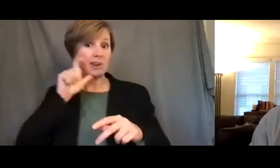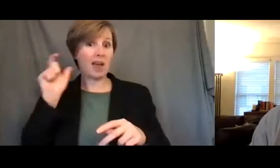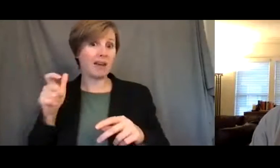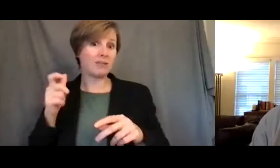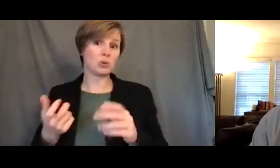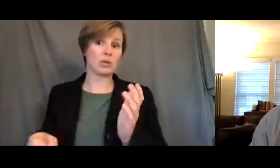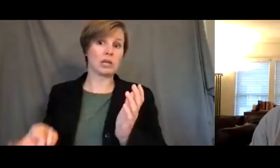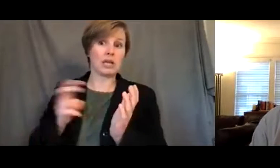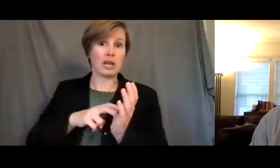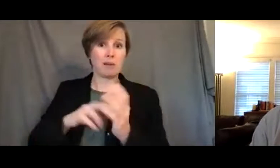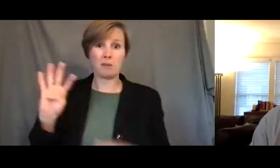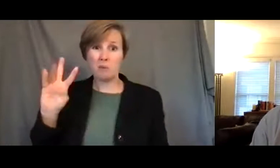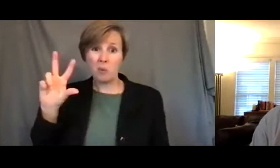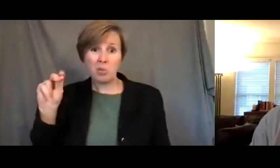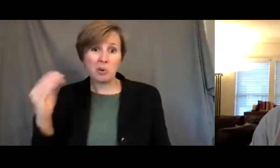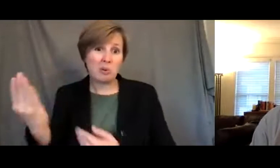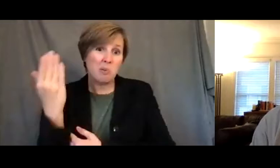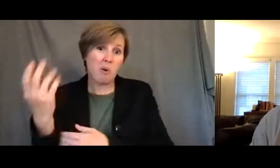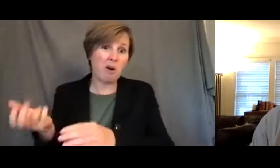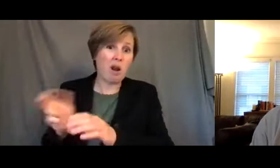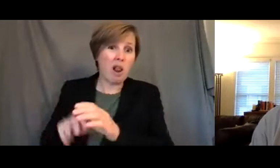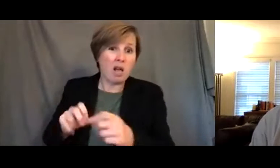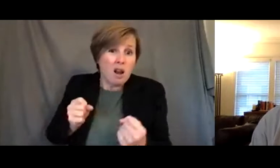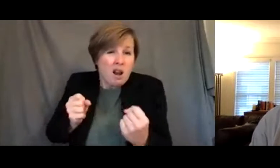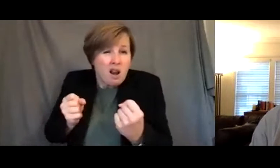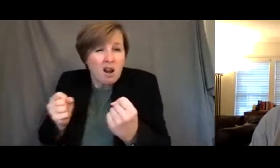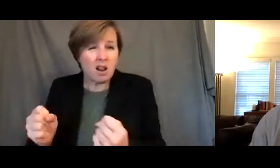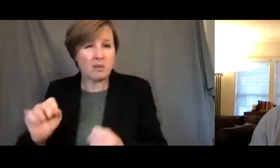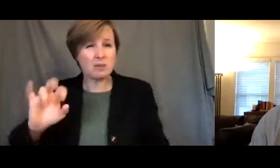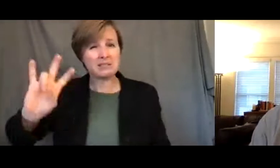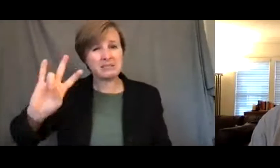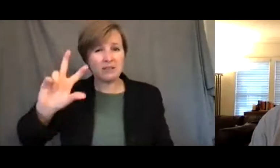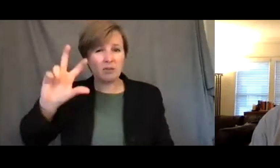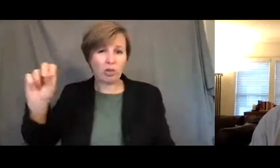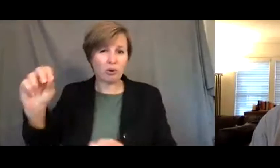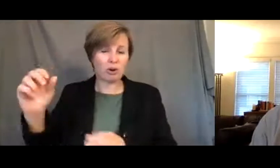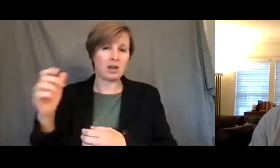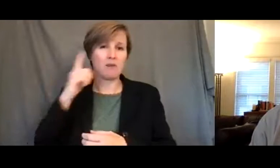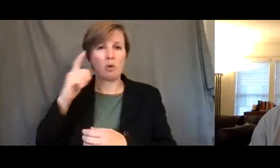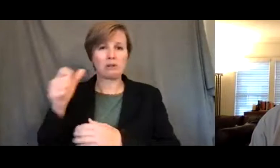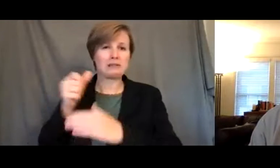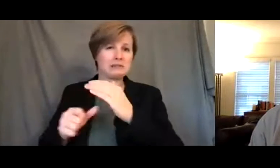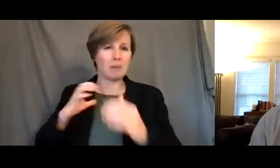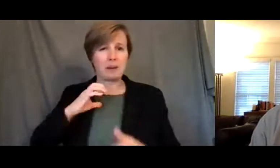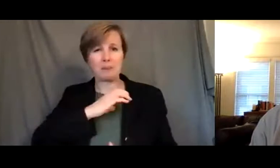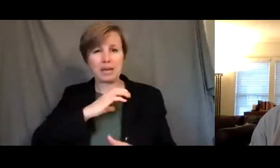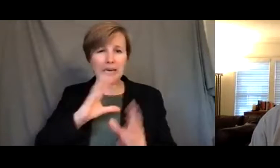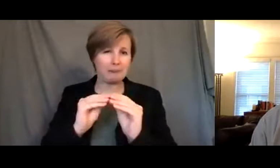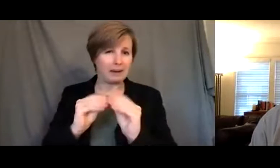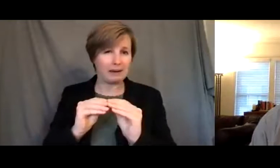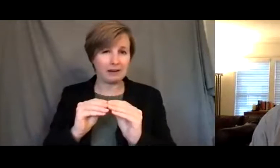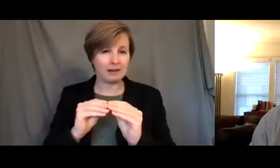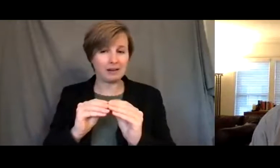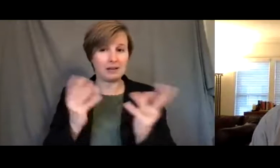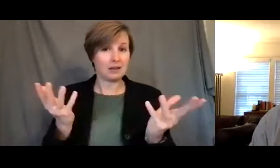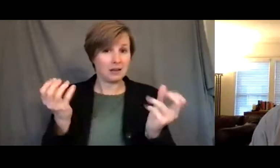get up at 4:30 in the morning to come to a 7:30 a.m. Subcommittee meeting. And so